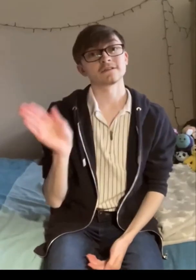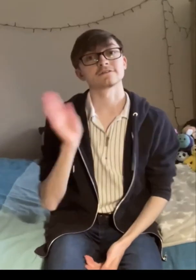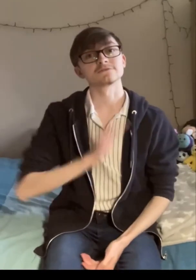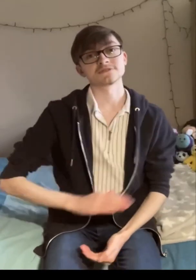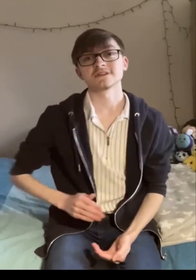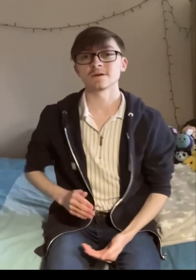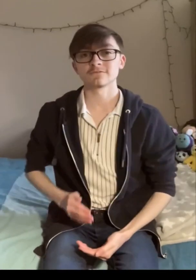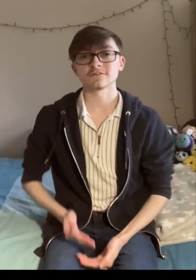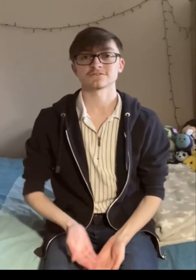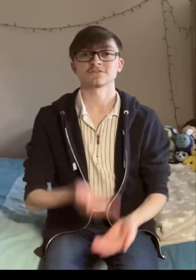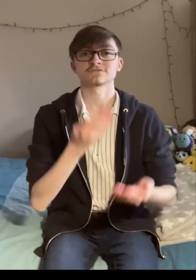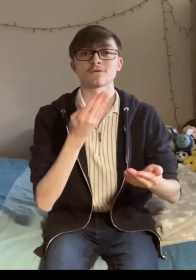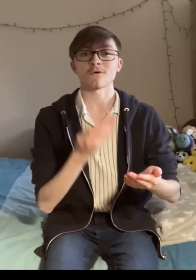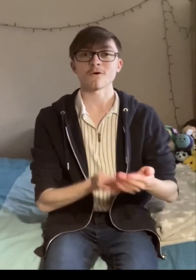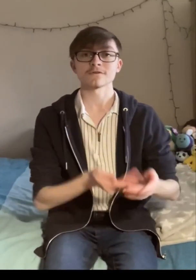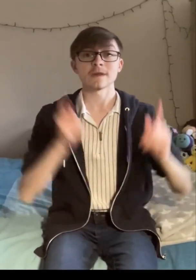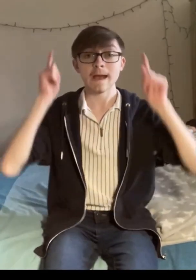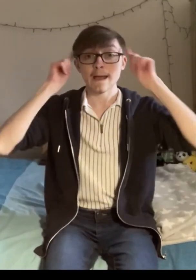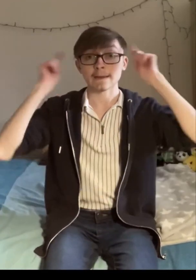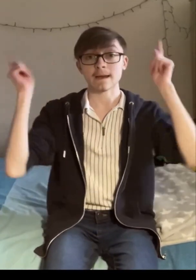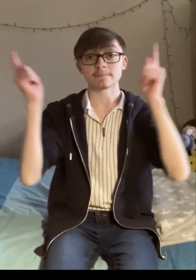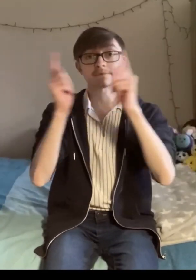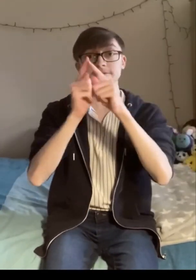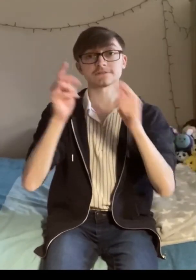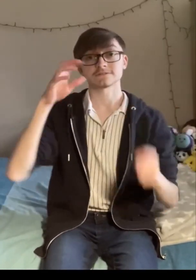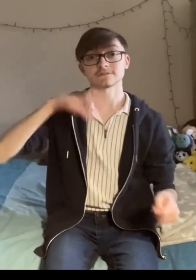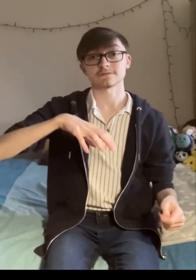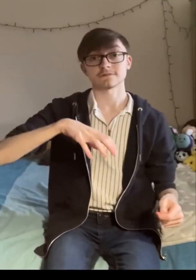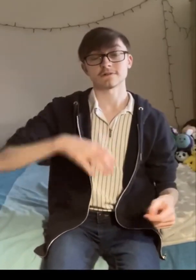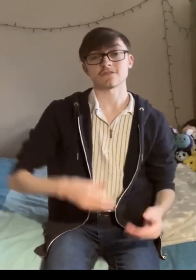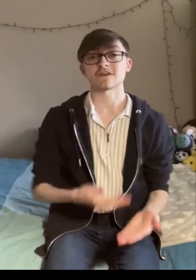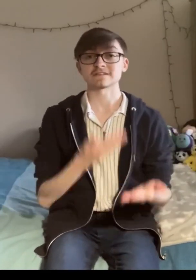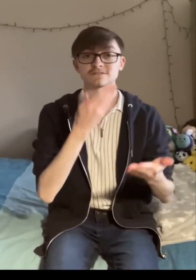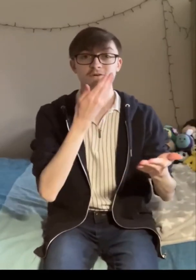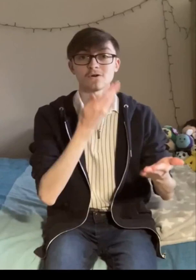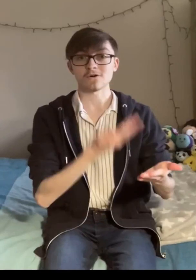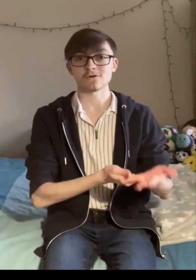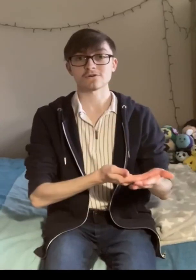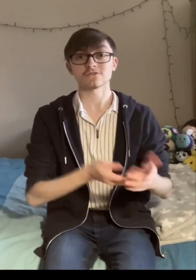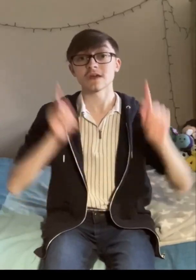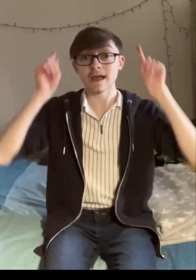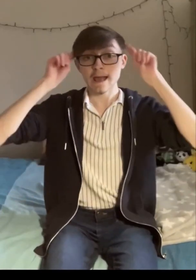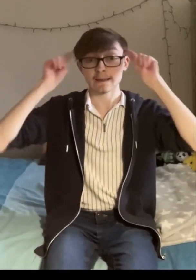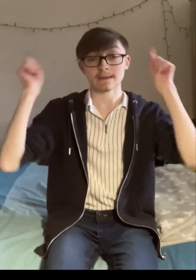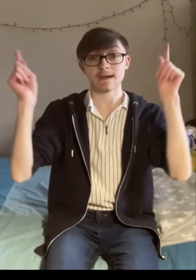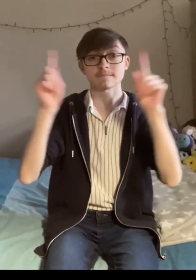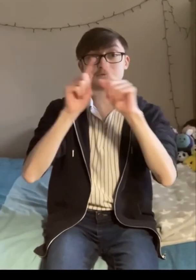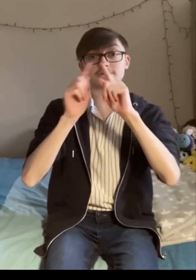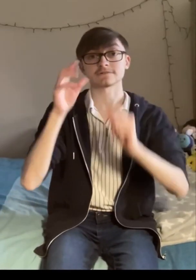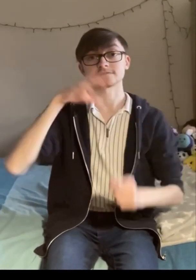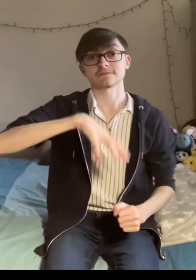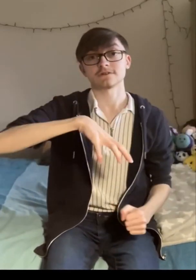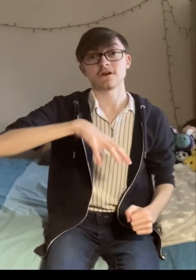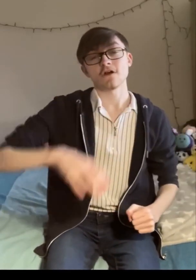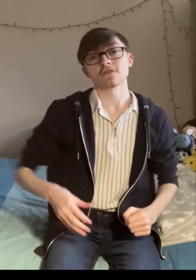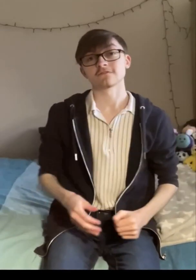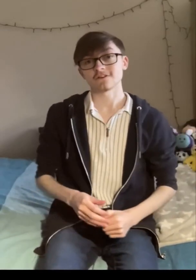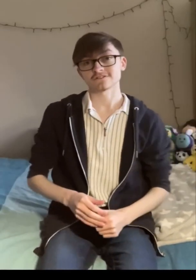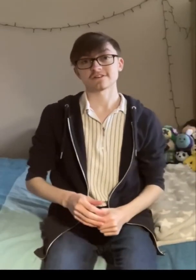Hello, today I'm doing signs for on campus. That's on campus. The first sign